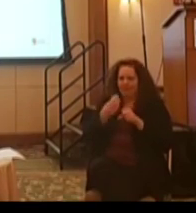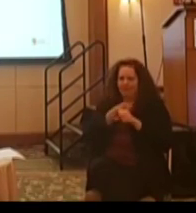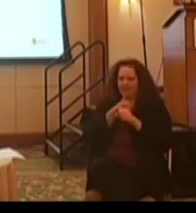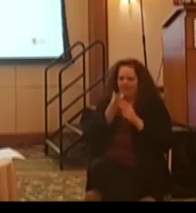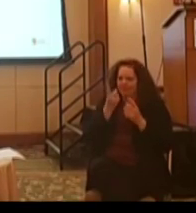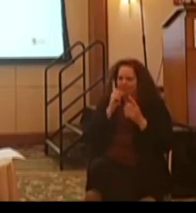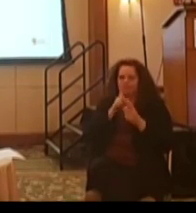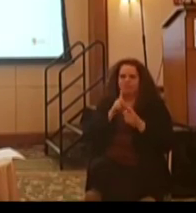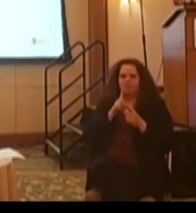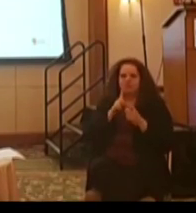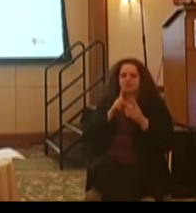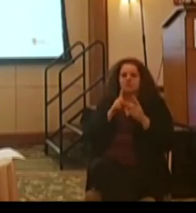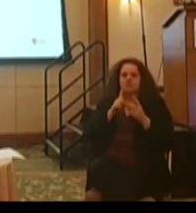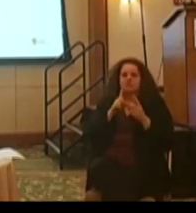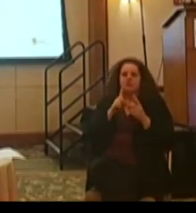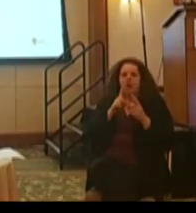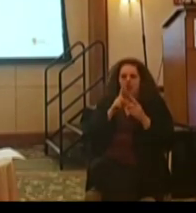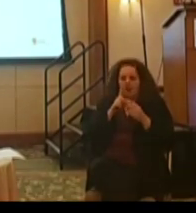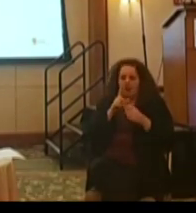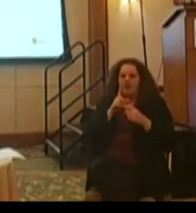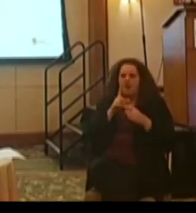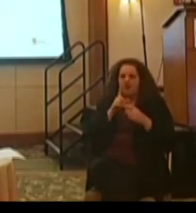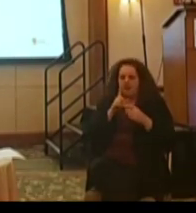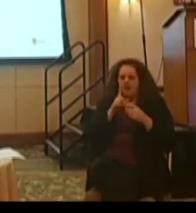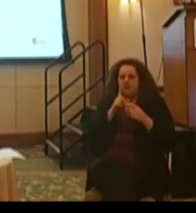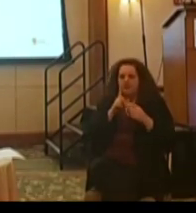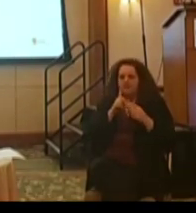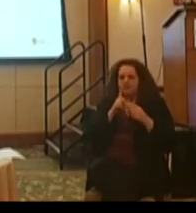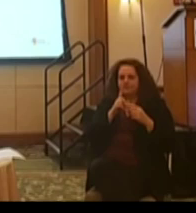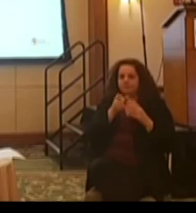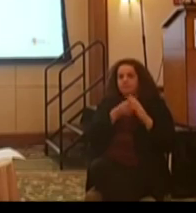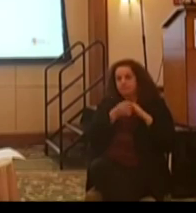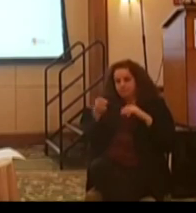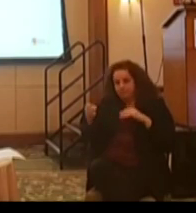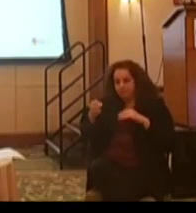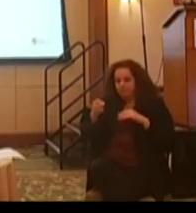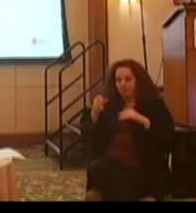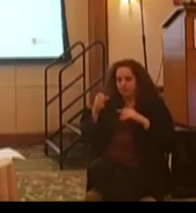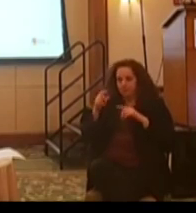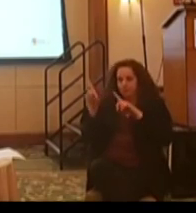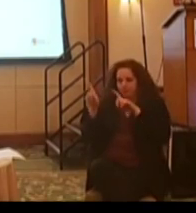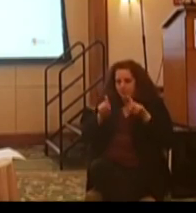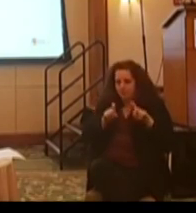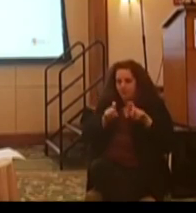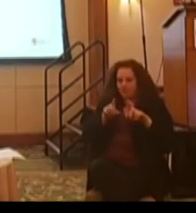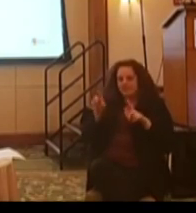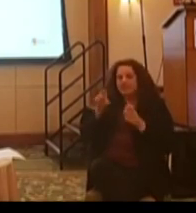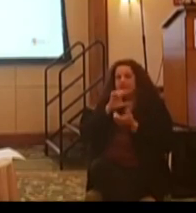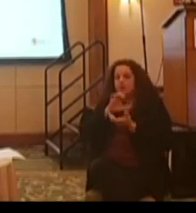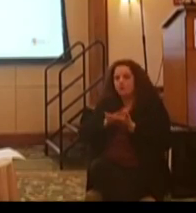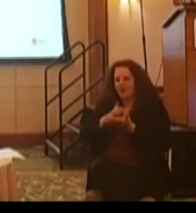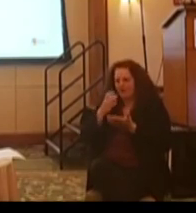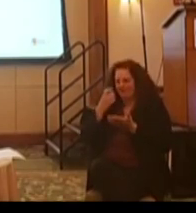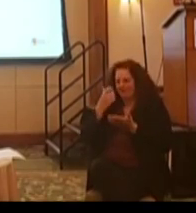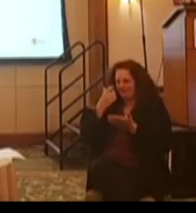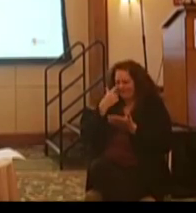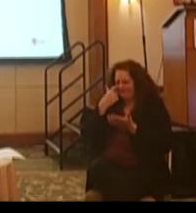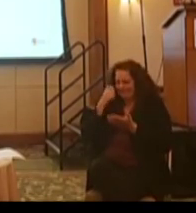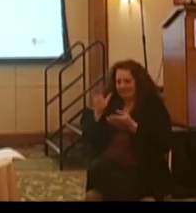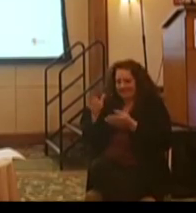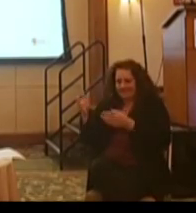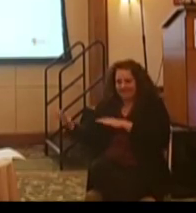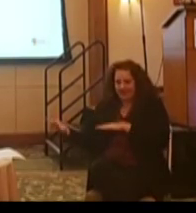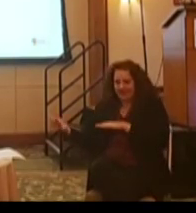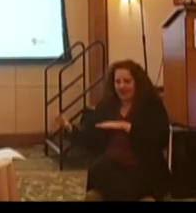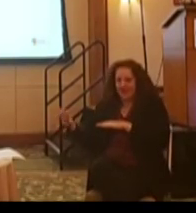trial. His wife had passed away a few years ago, and this gentleman was right on the cusp of moving into assisted living. And so he